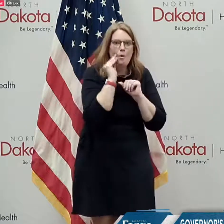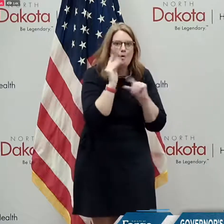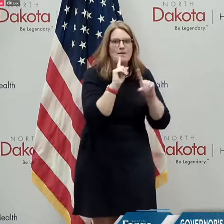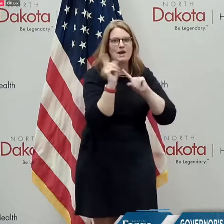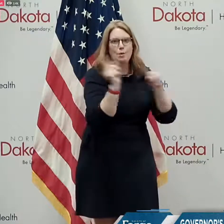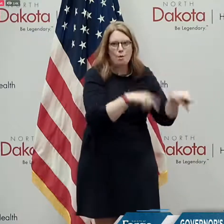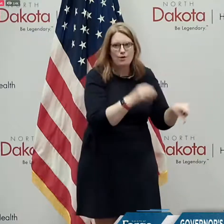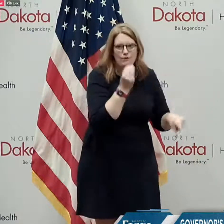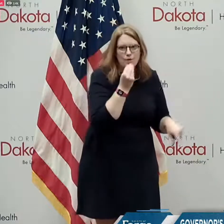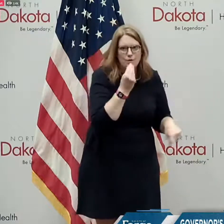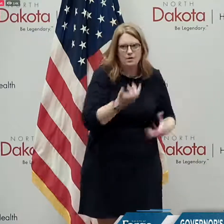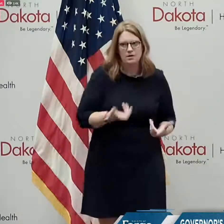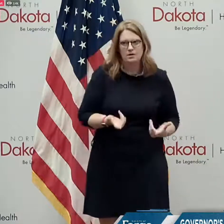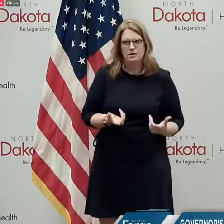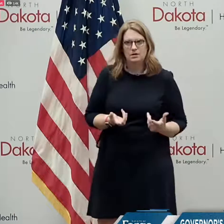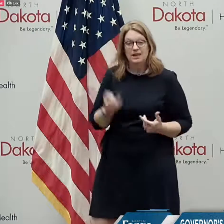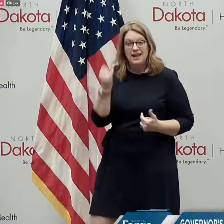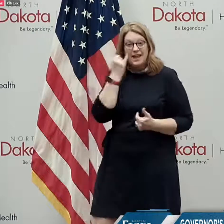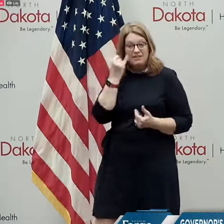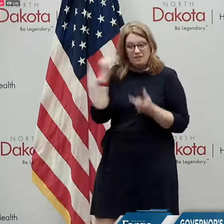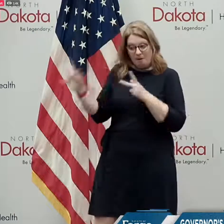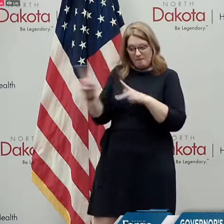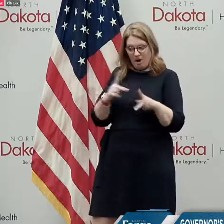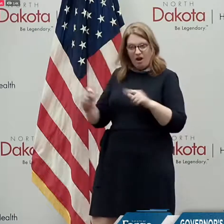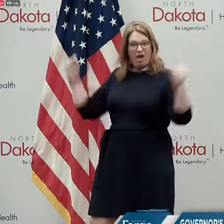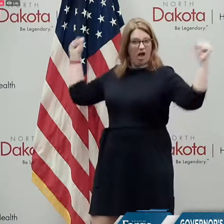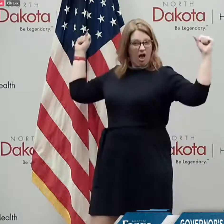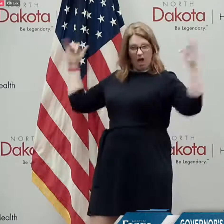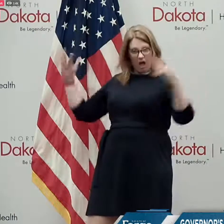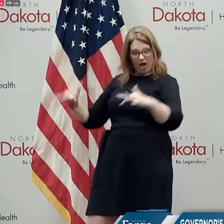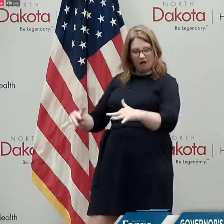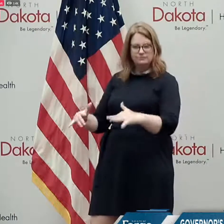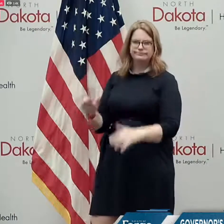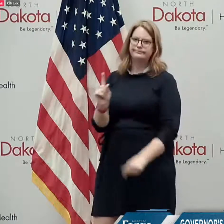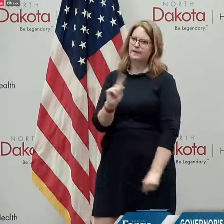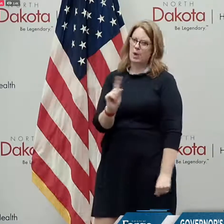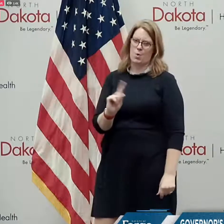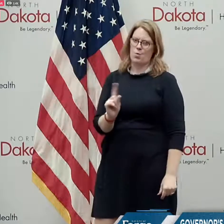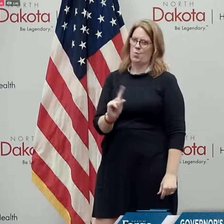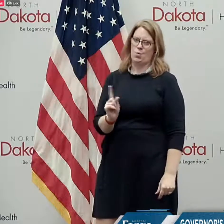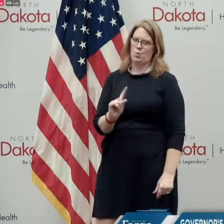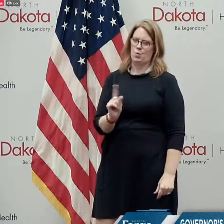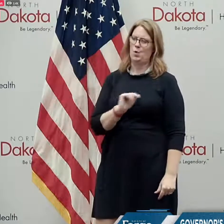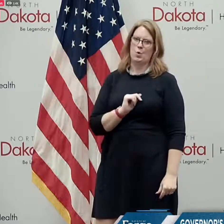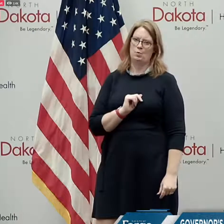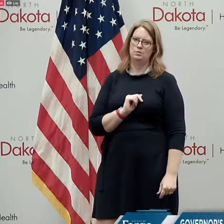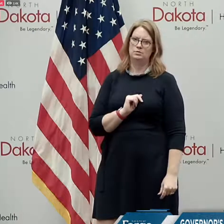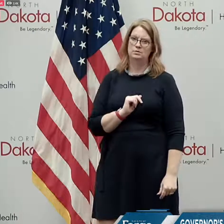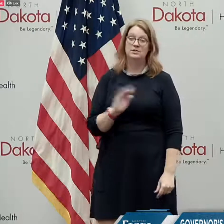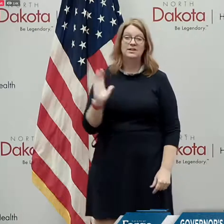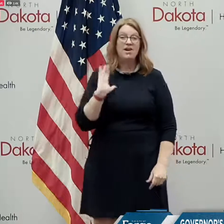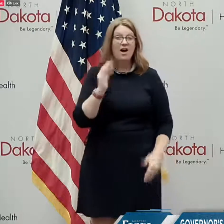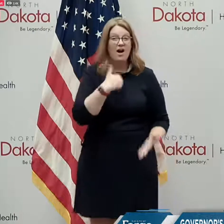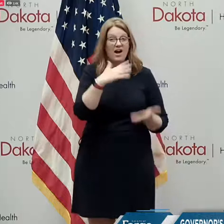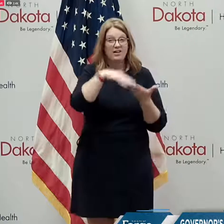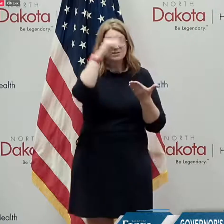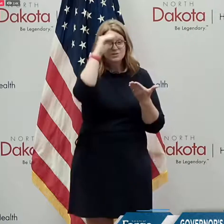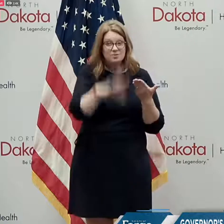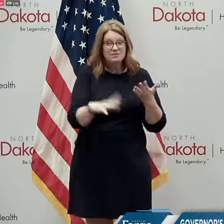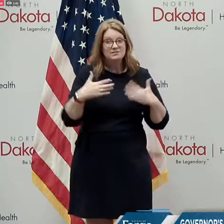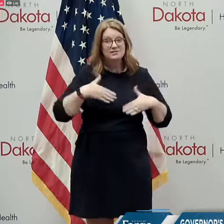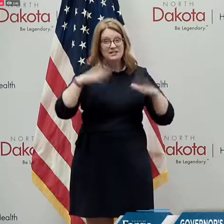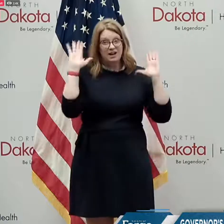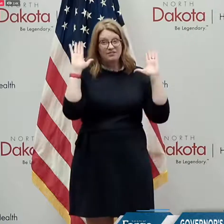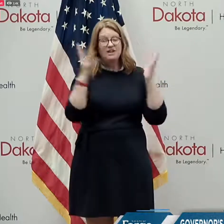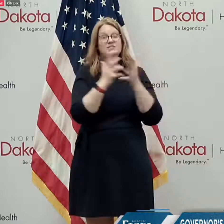Think twice about hosting those large gatherings. Our students sacrificed so much this spring.